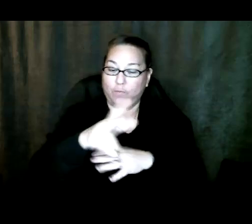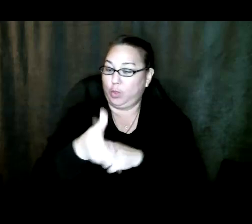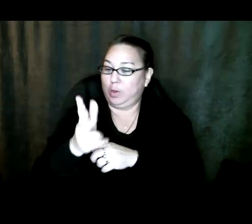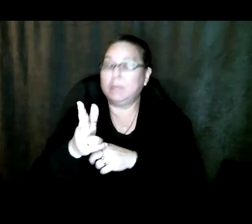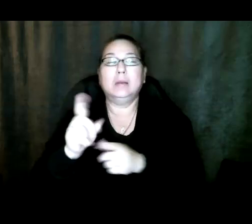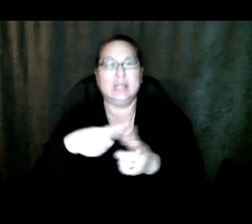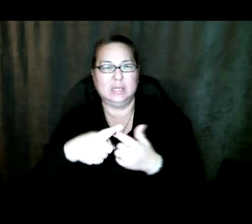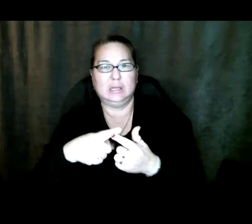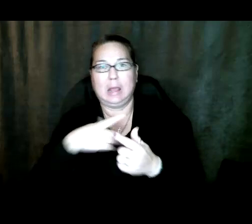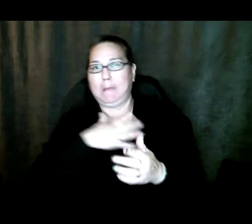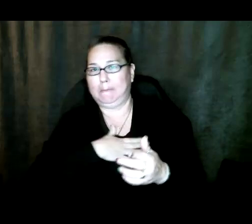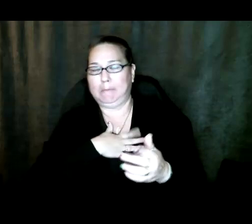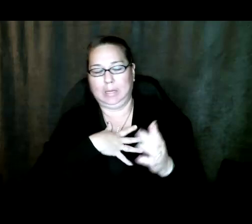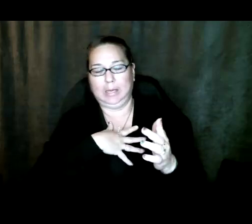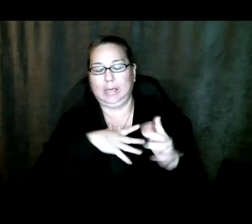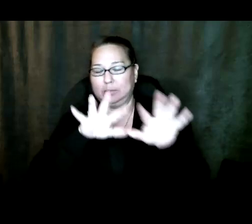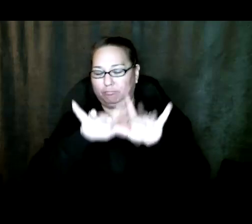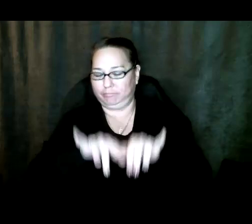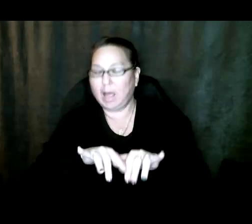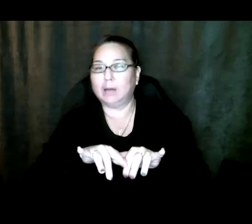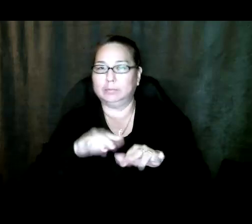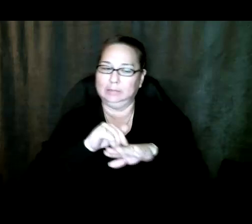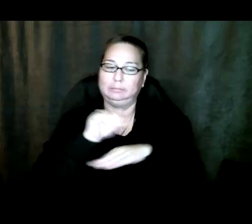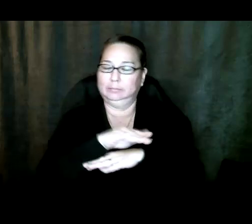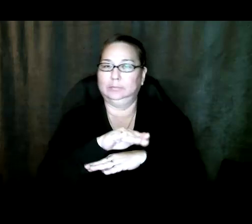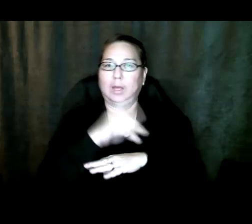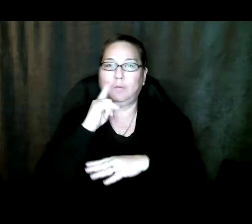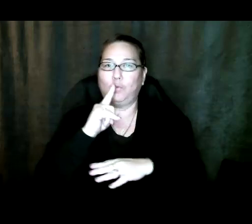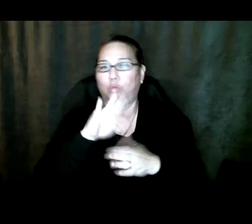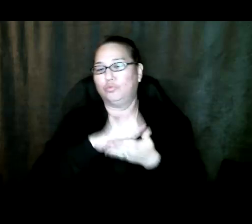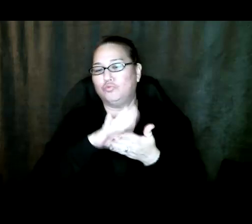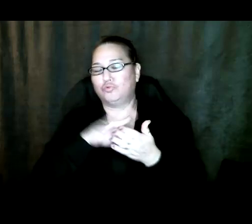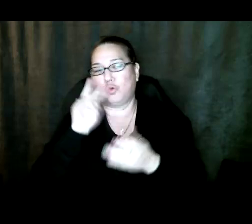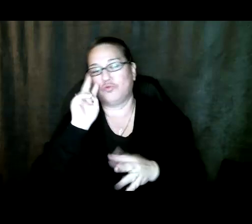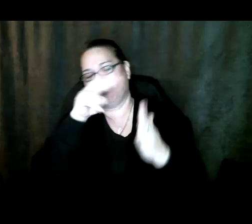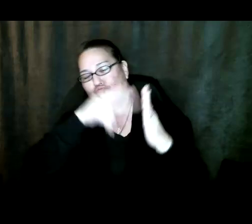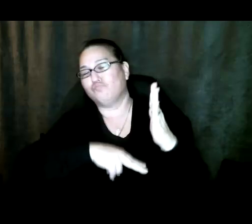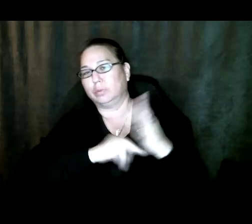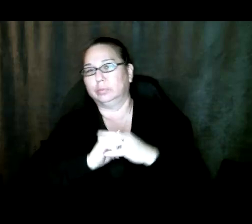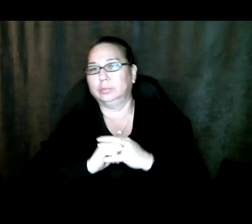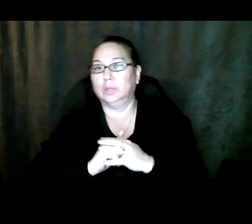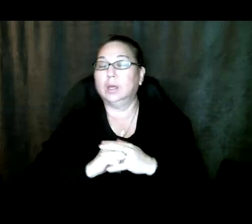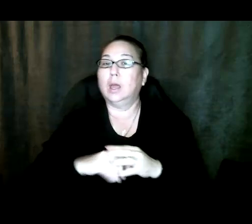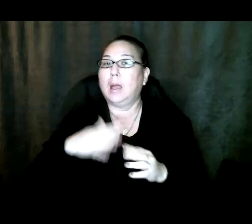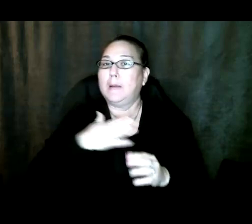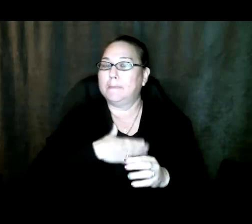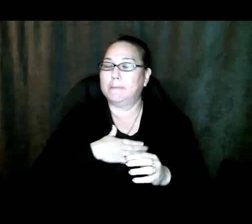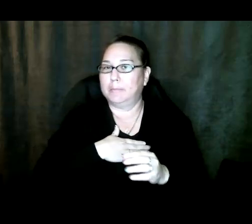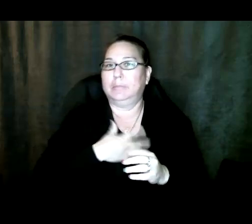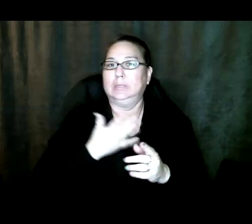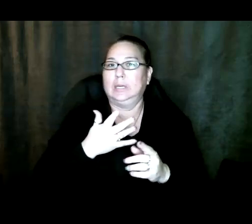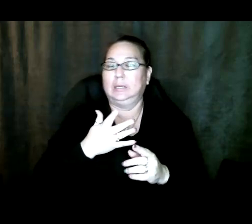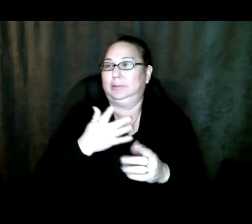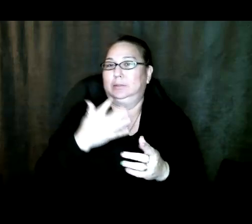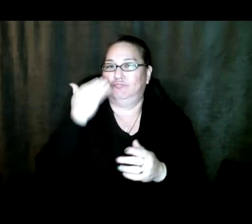Speakers may not reassign their time to others. Please direct your comments to the chair and refrain from addressing individual school committee members or district staff.